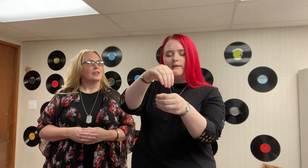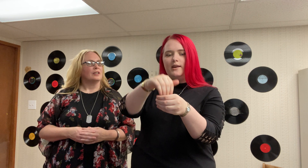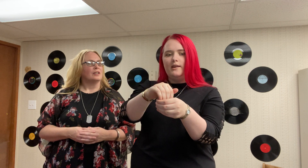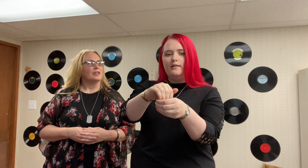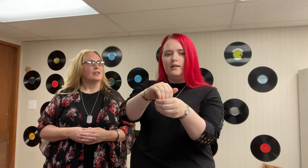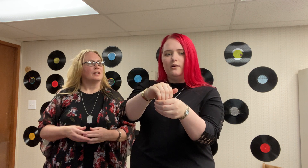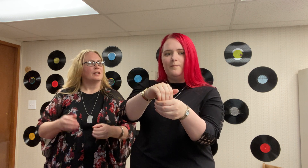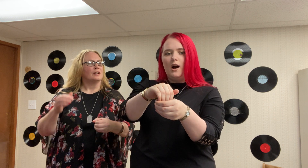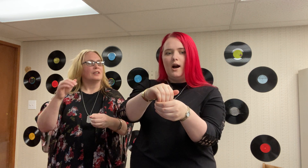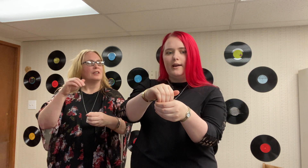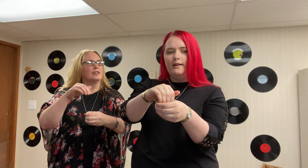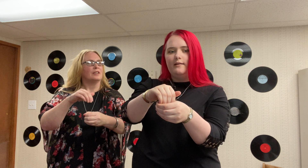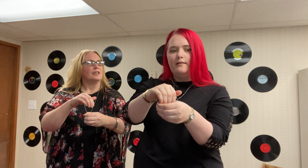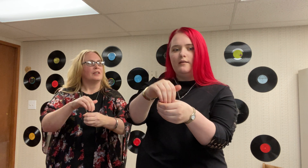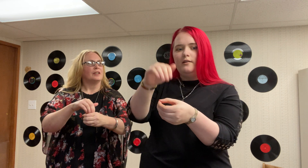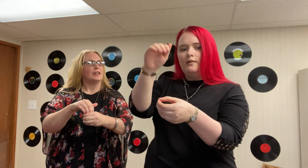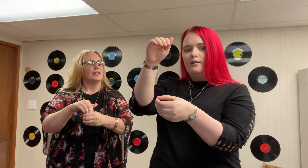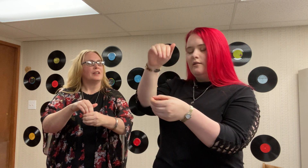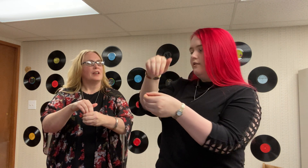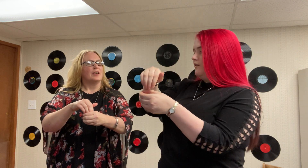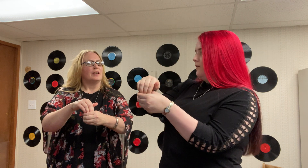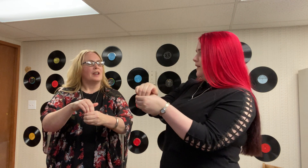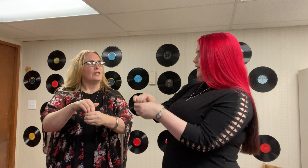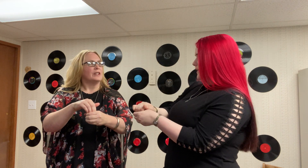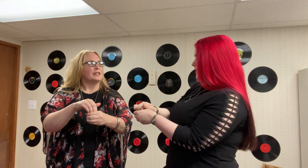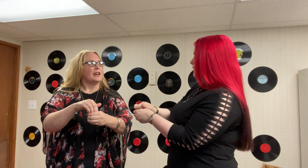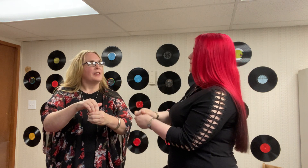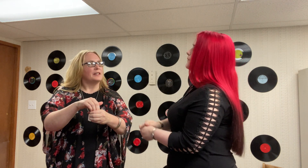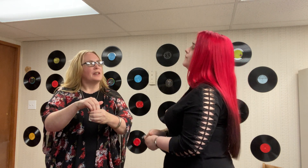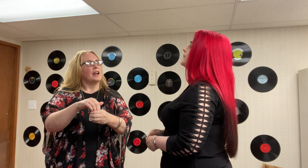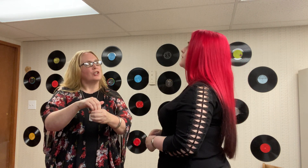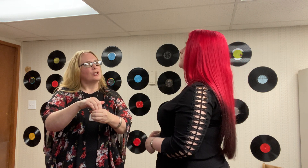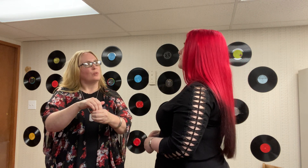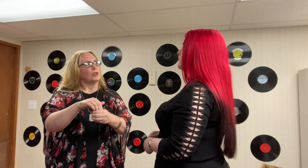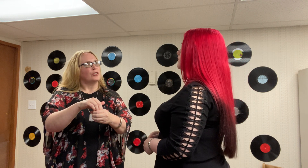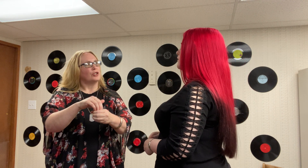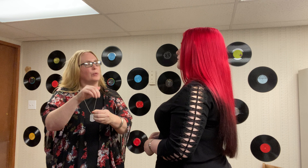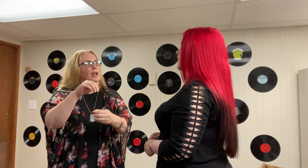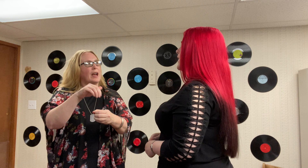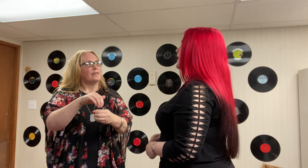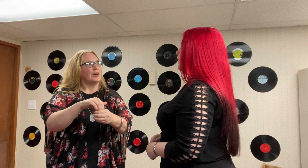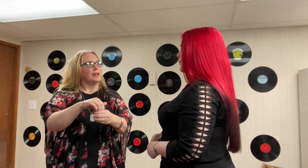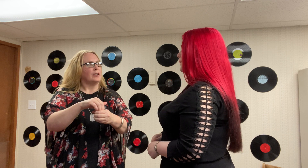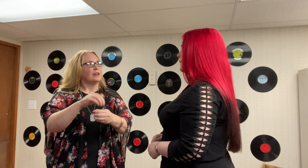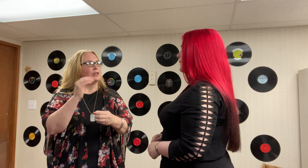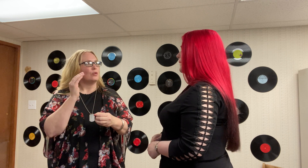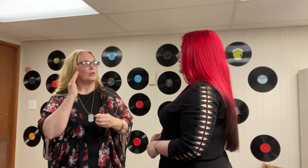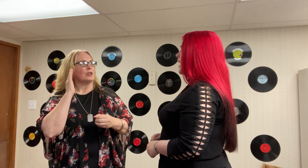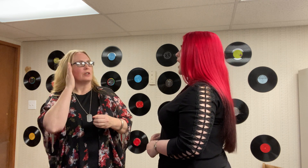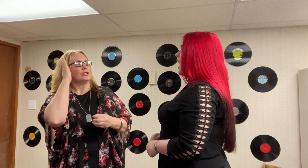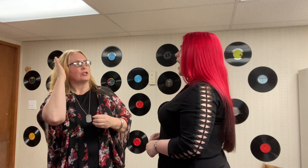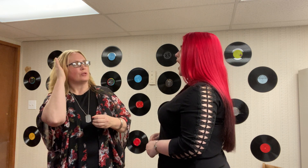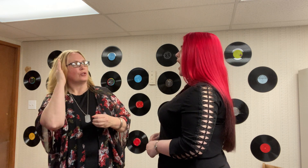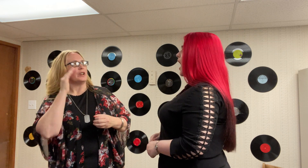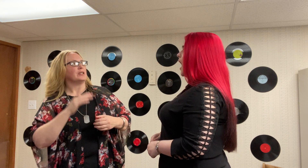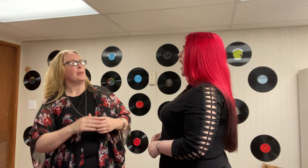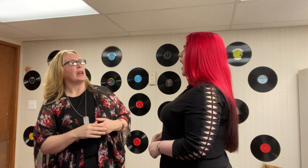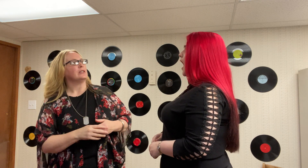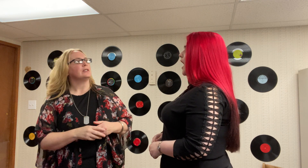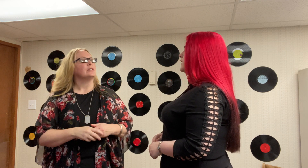in the little pocket. In. So Now, is that's an extra word? Should we have that in here or just go straight to bed? I do